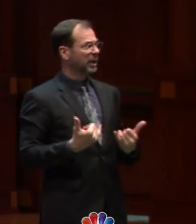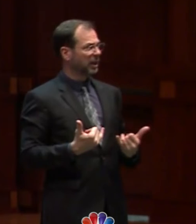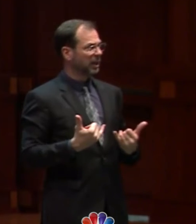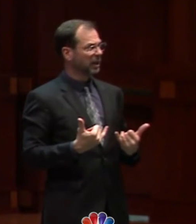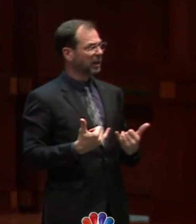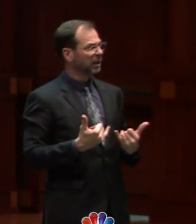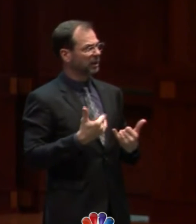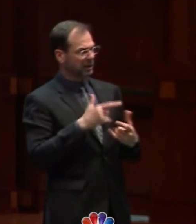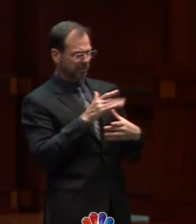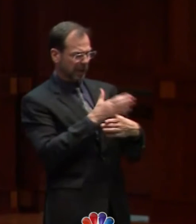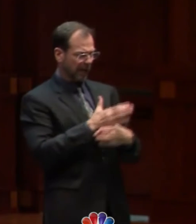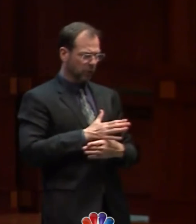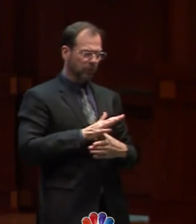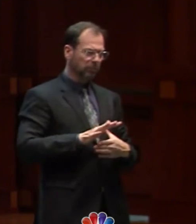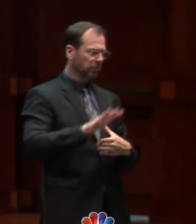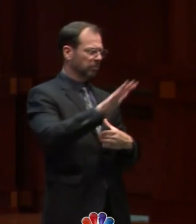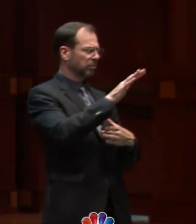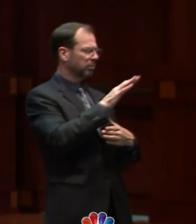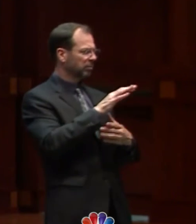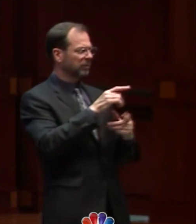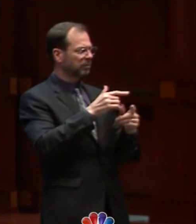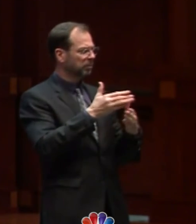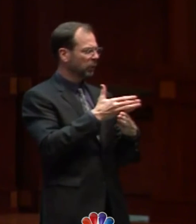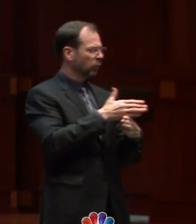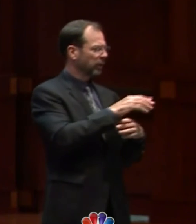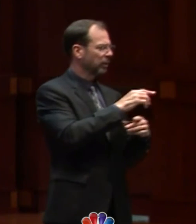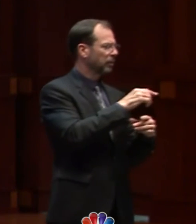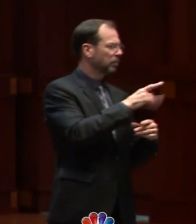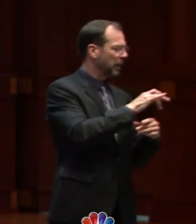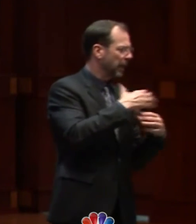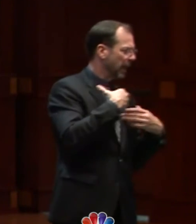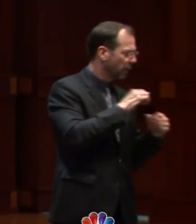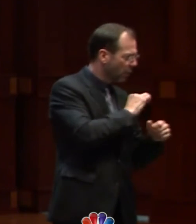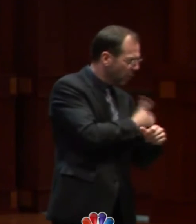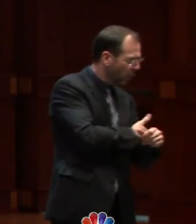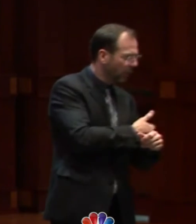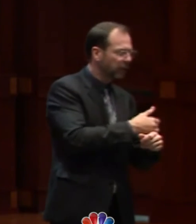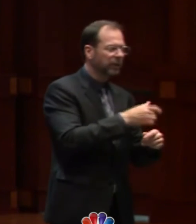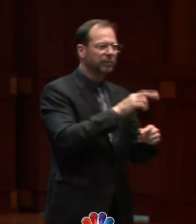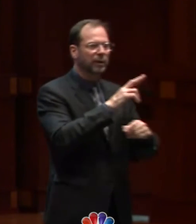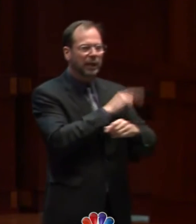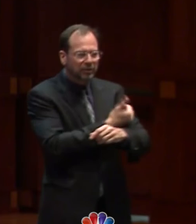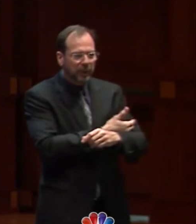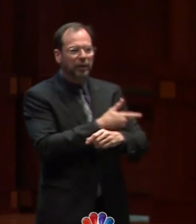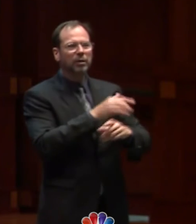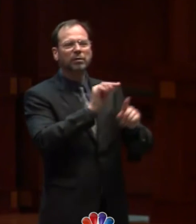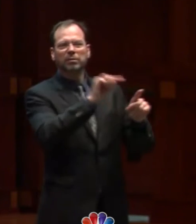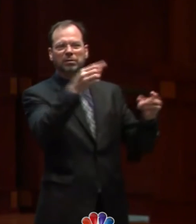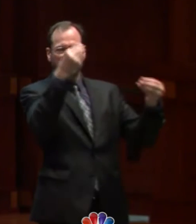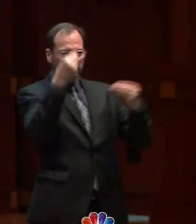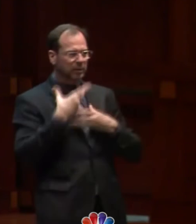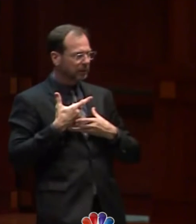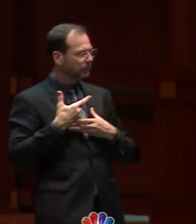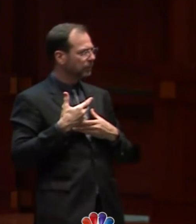is the aggregation of public health authorities and the information that we have received from hospitals across the state.